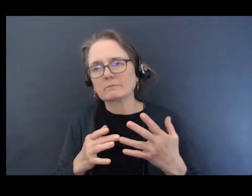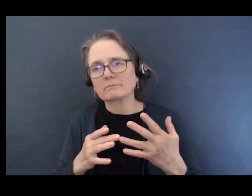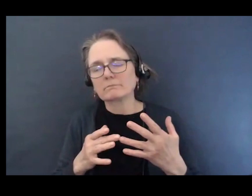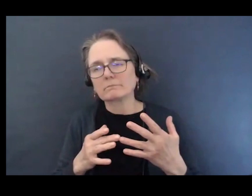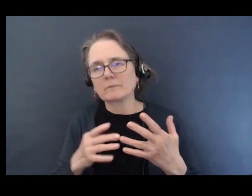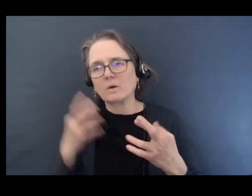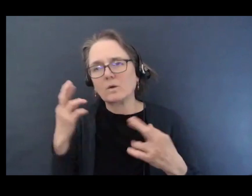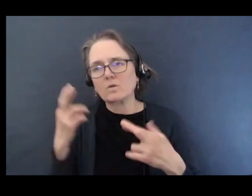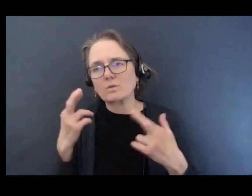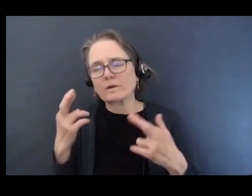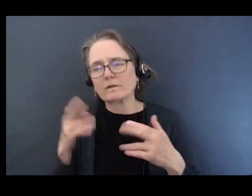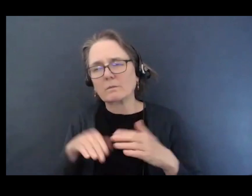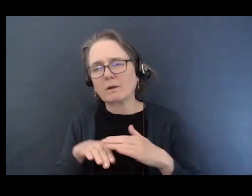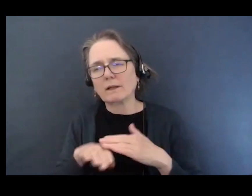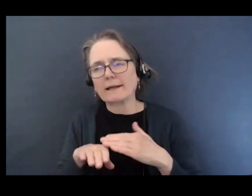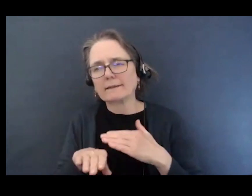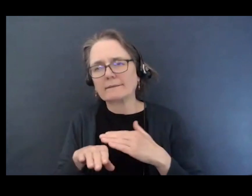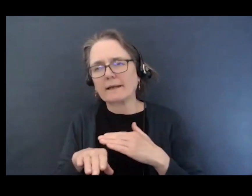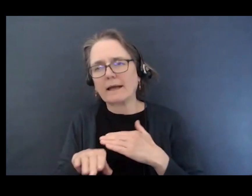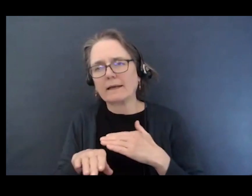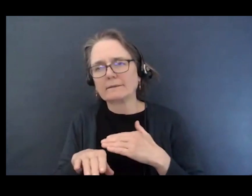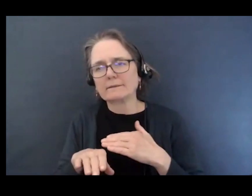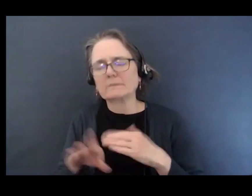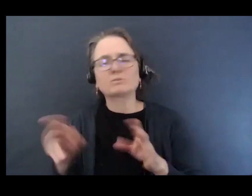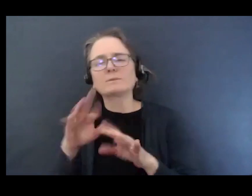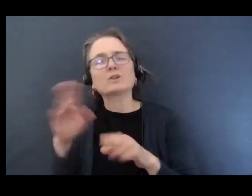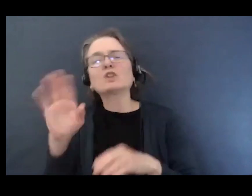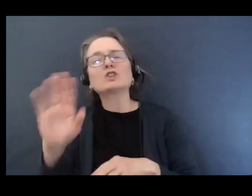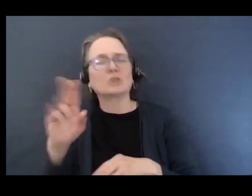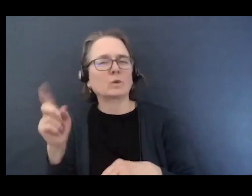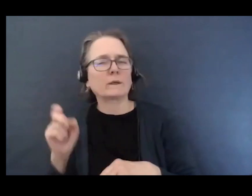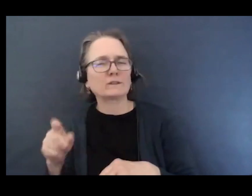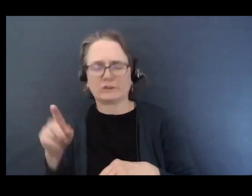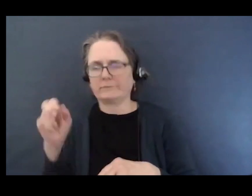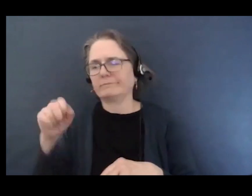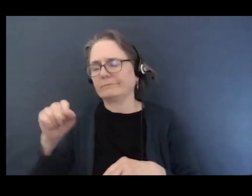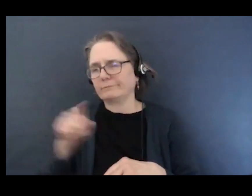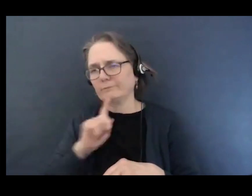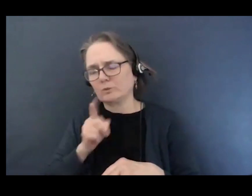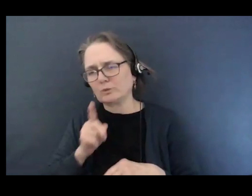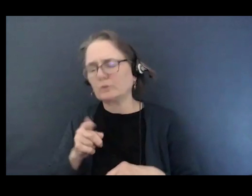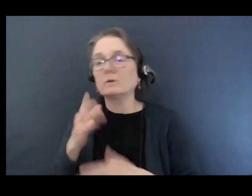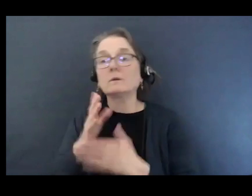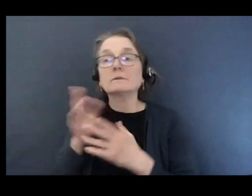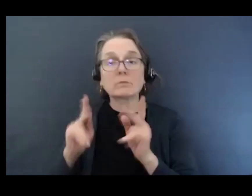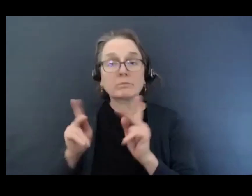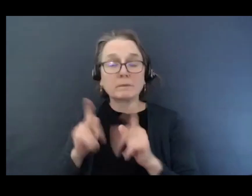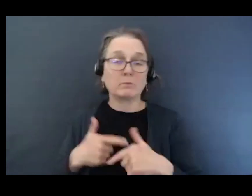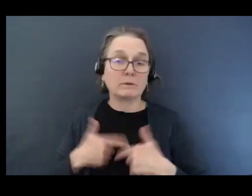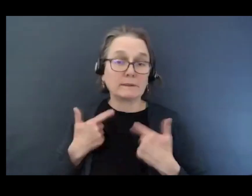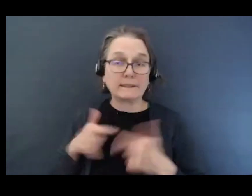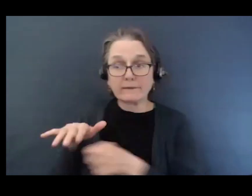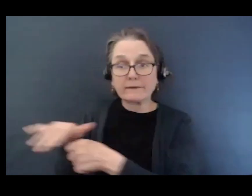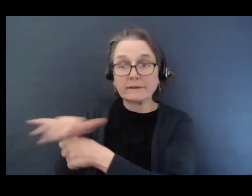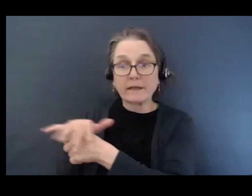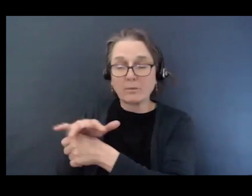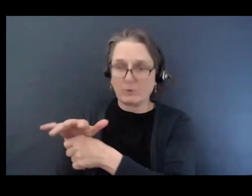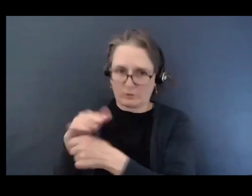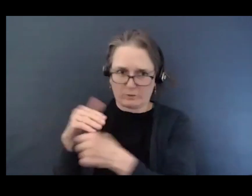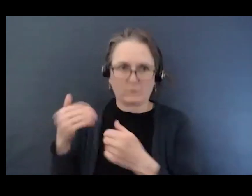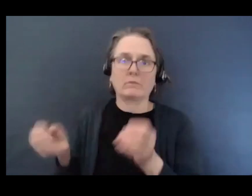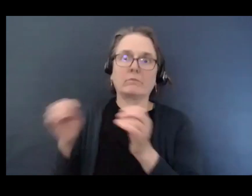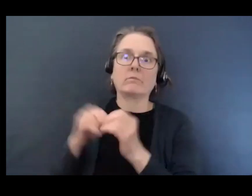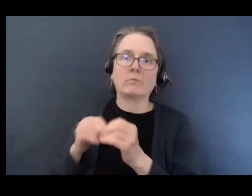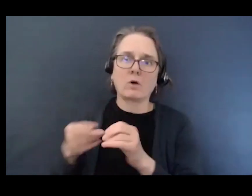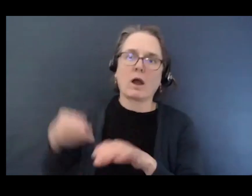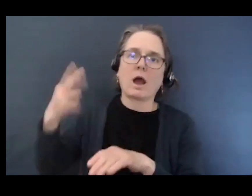one. It is true that people in certain neighborhoods have more car ownership and higher incomes than other neighborhoods, and